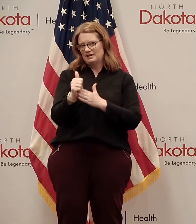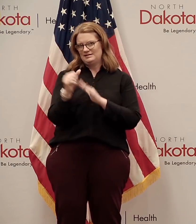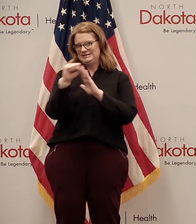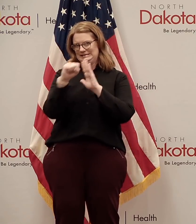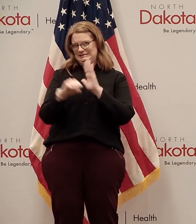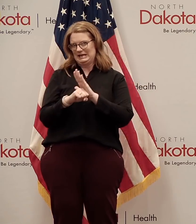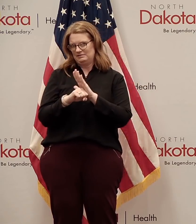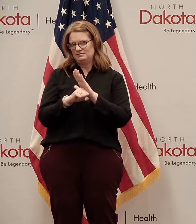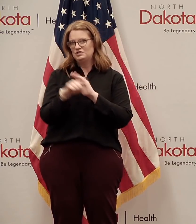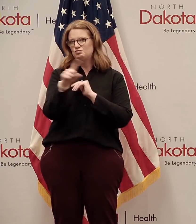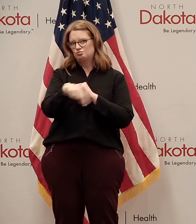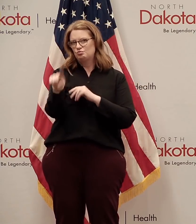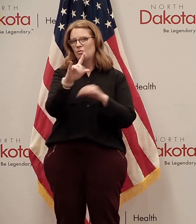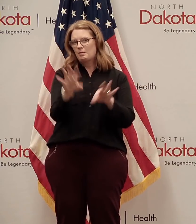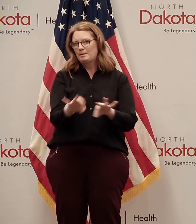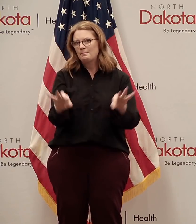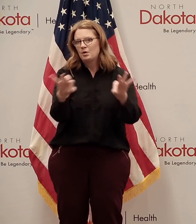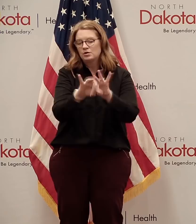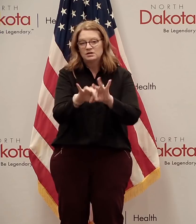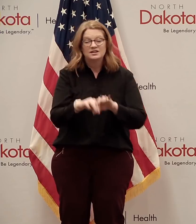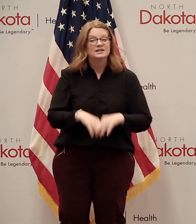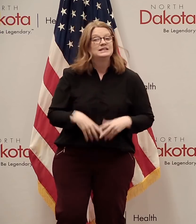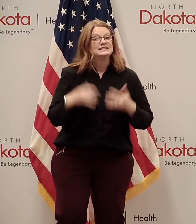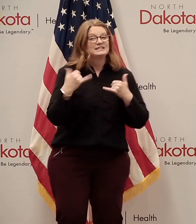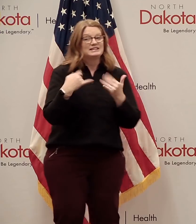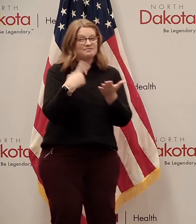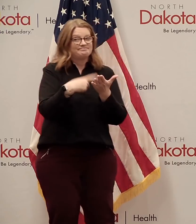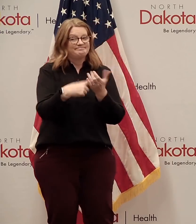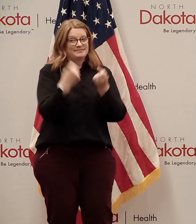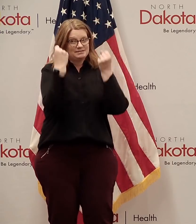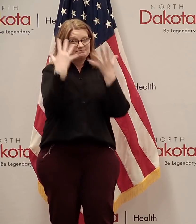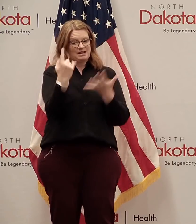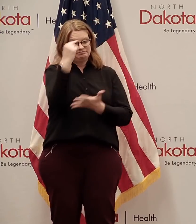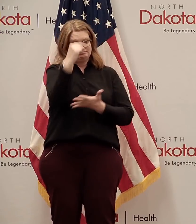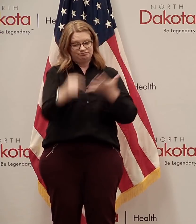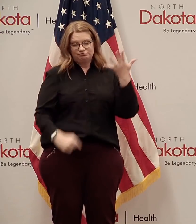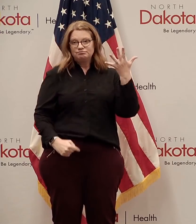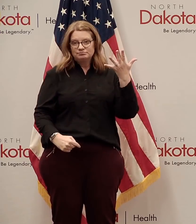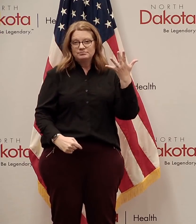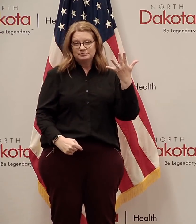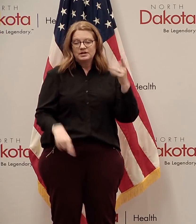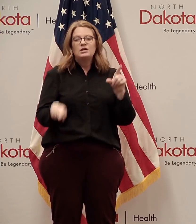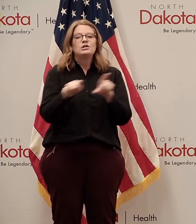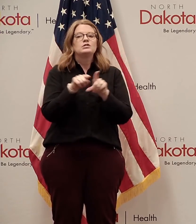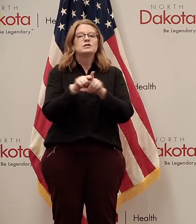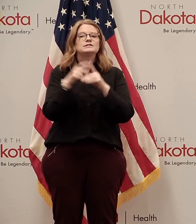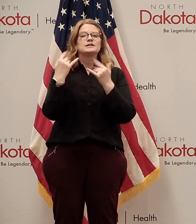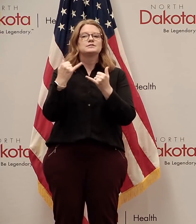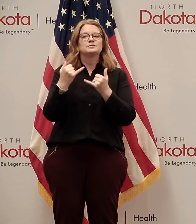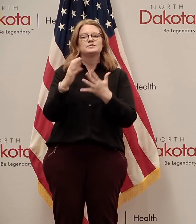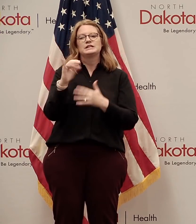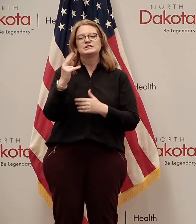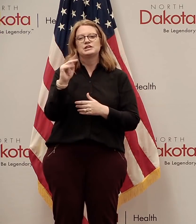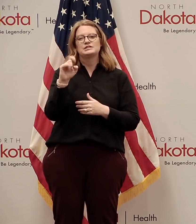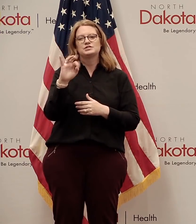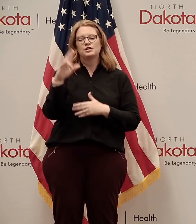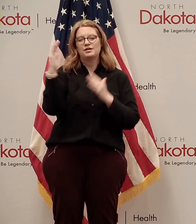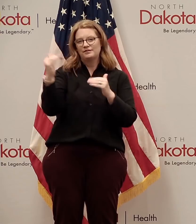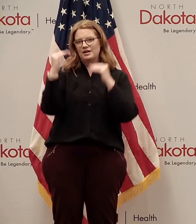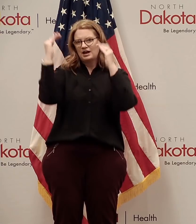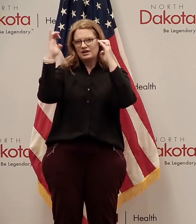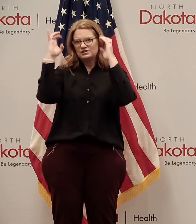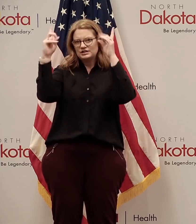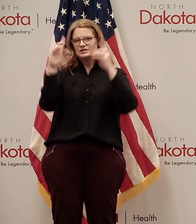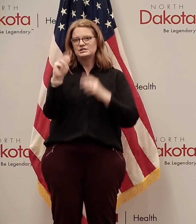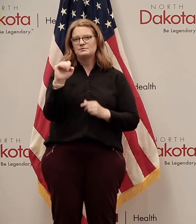the solution. Today, we've got a number of things on our agenda, including an update that we'll have later on from our Chancellor of Higher Education, Mark